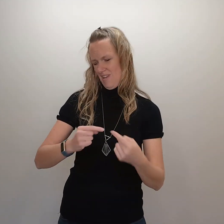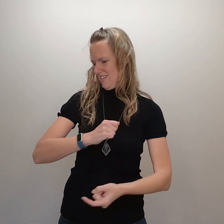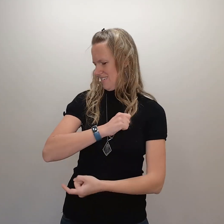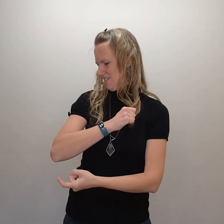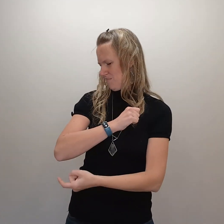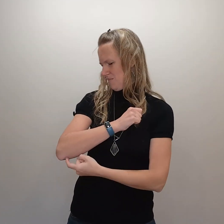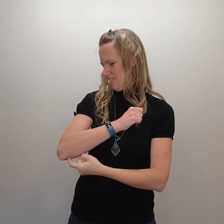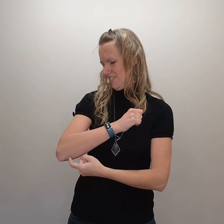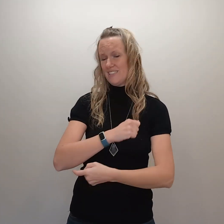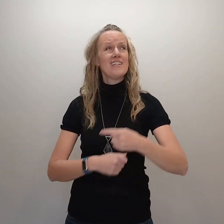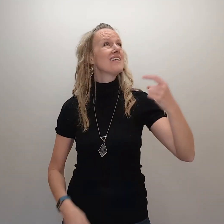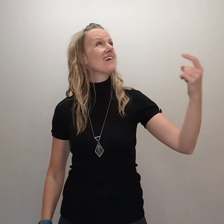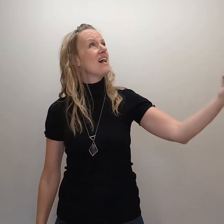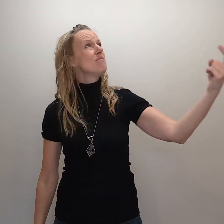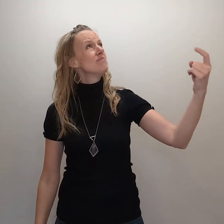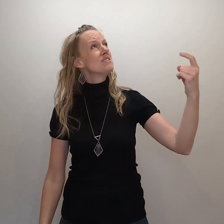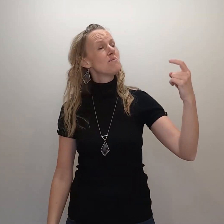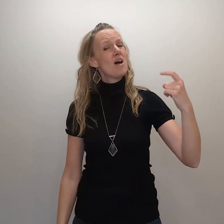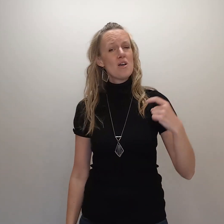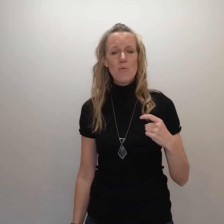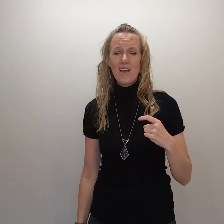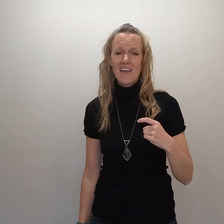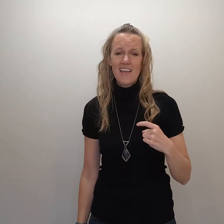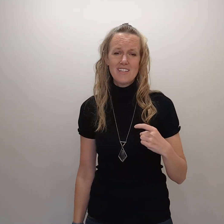When temptation comes my way,